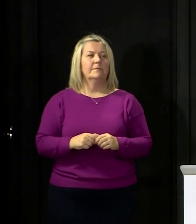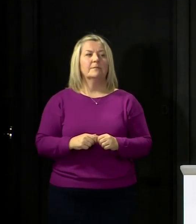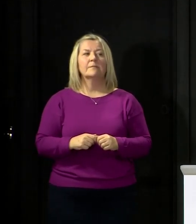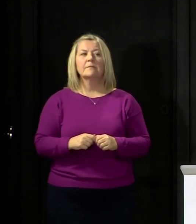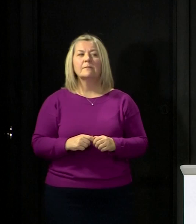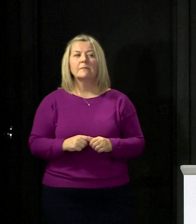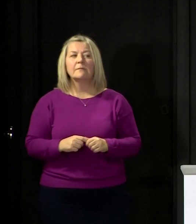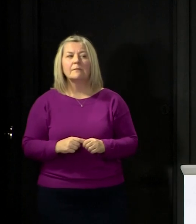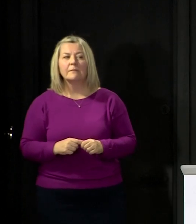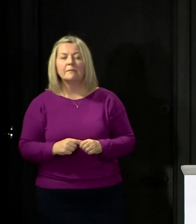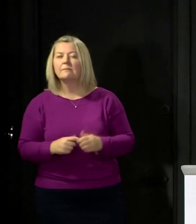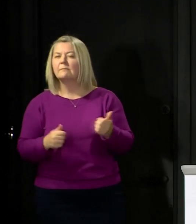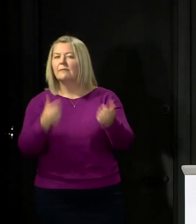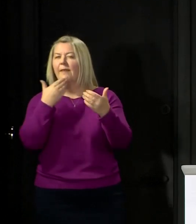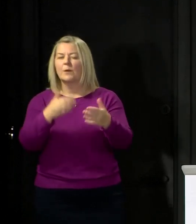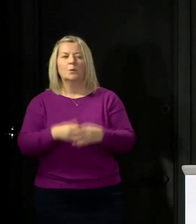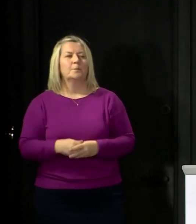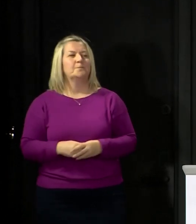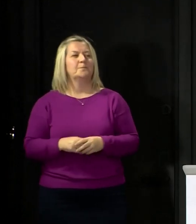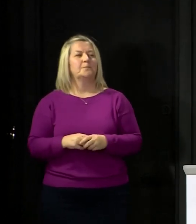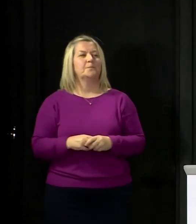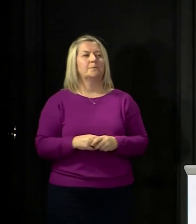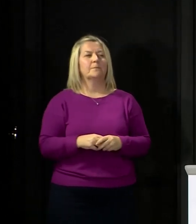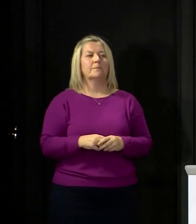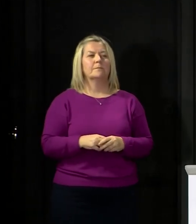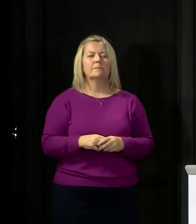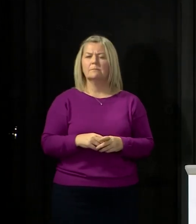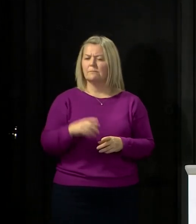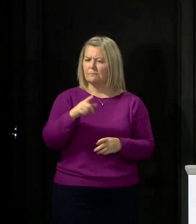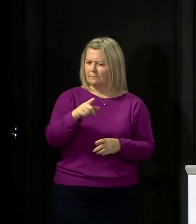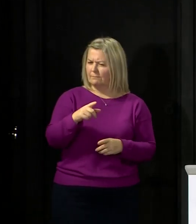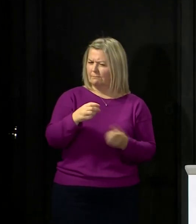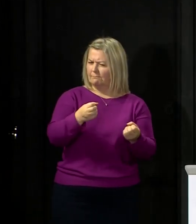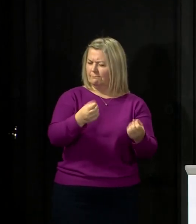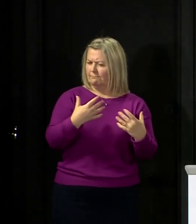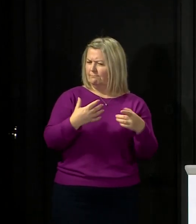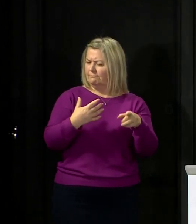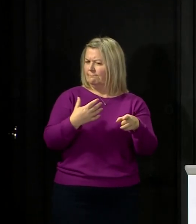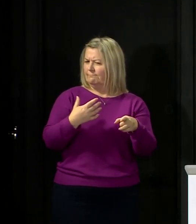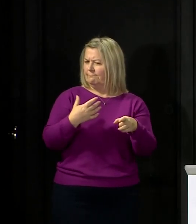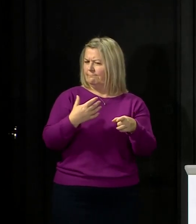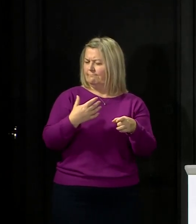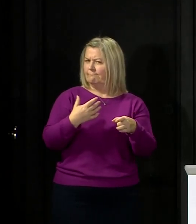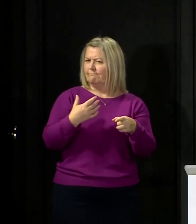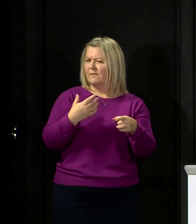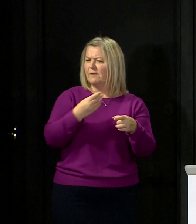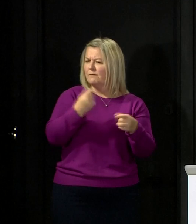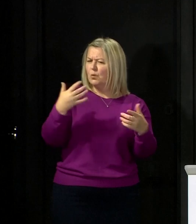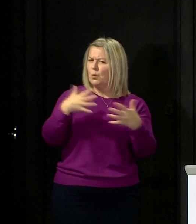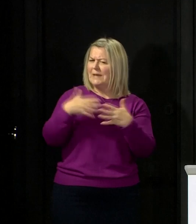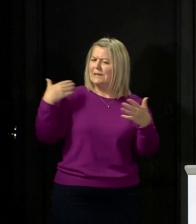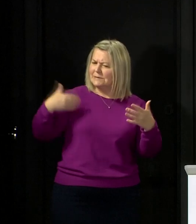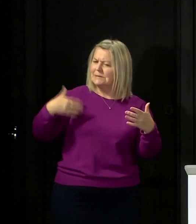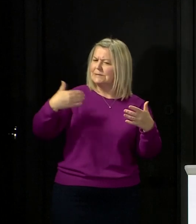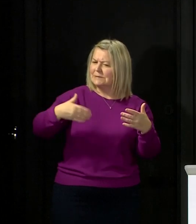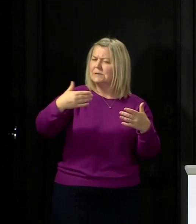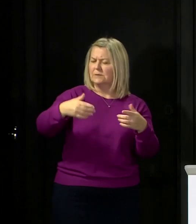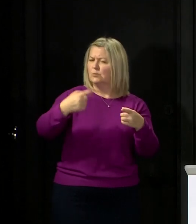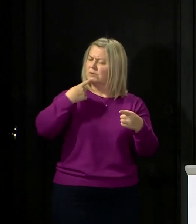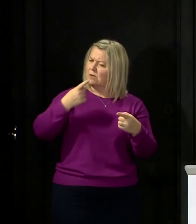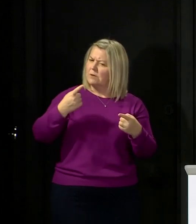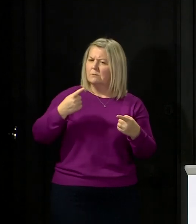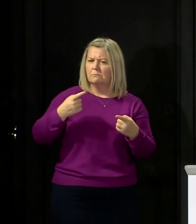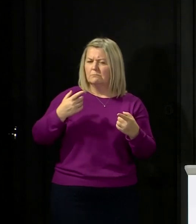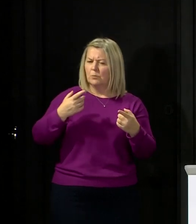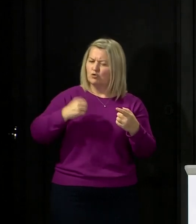Hi there, First Minister. You said many times over the past few weeks that you may take a different approach in Scotland